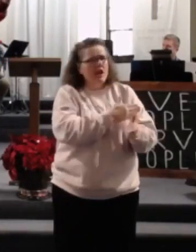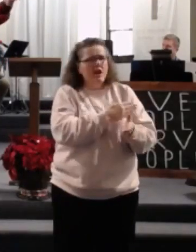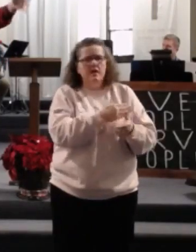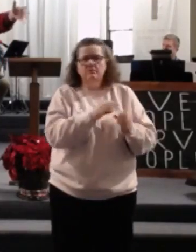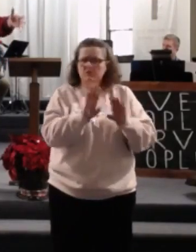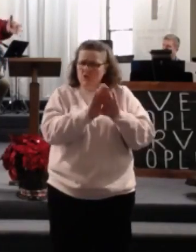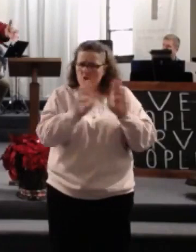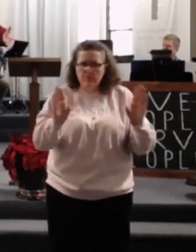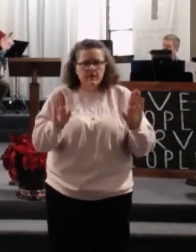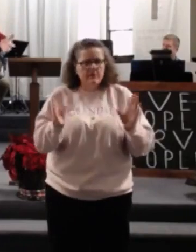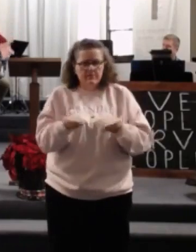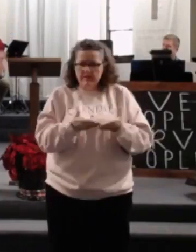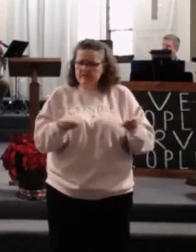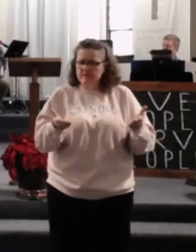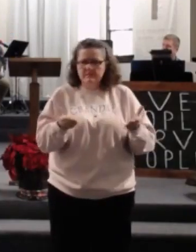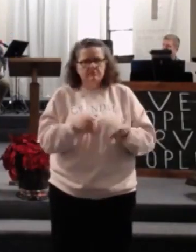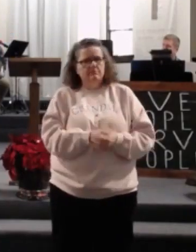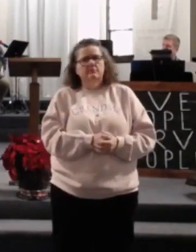up this...